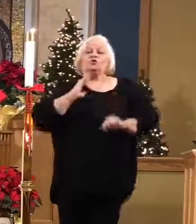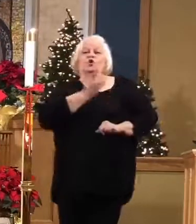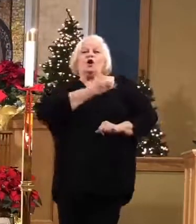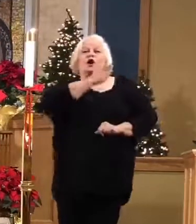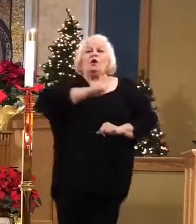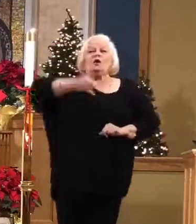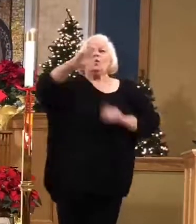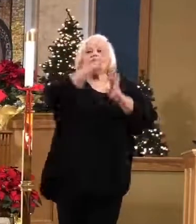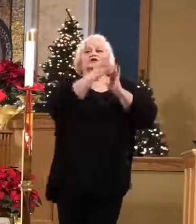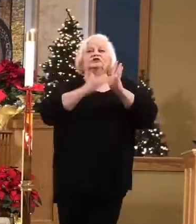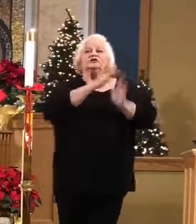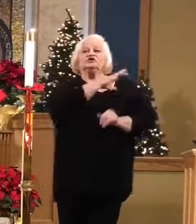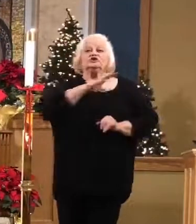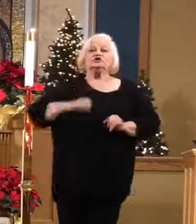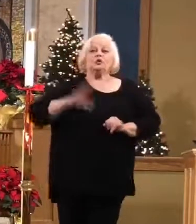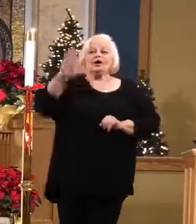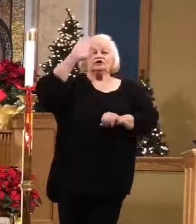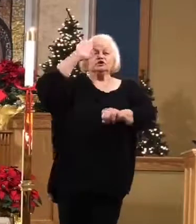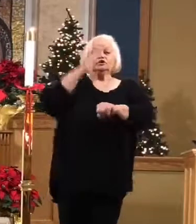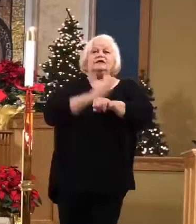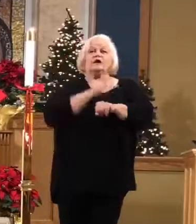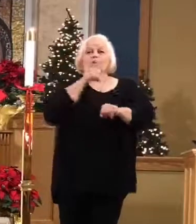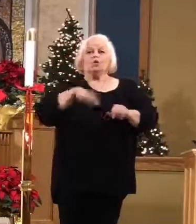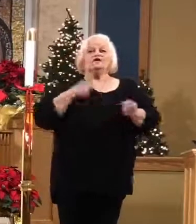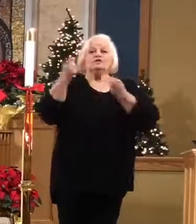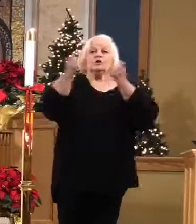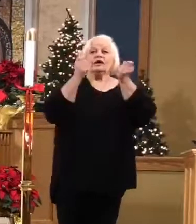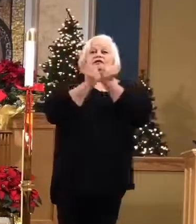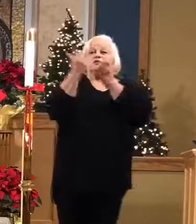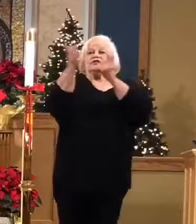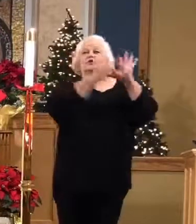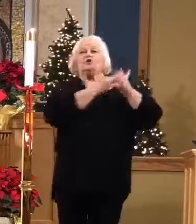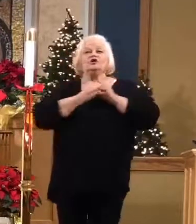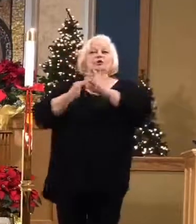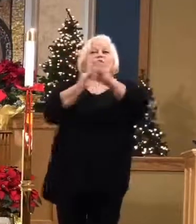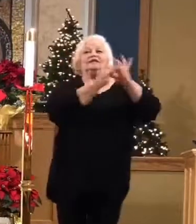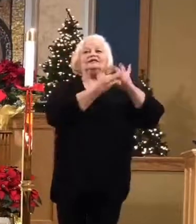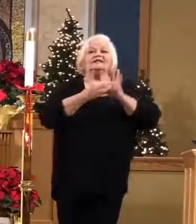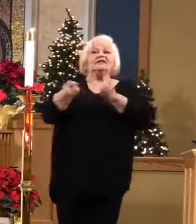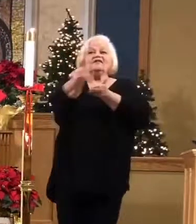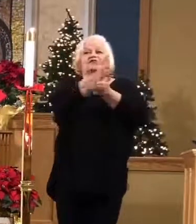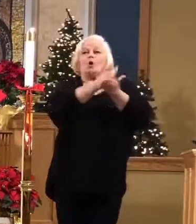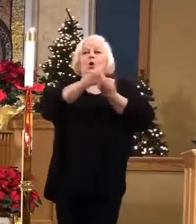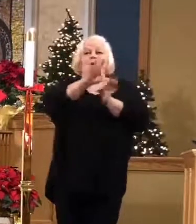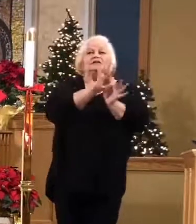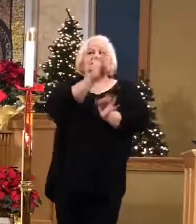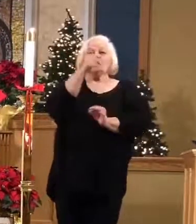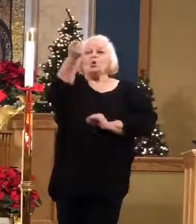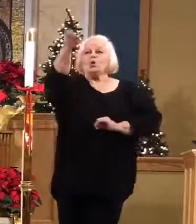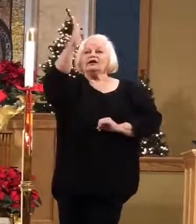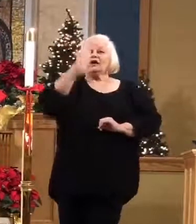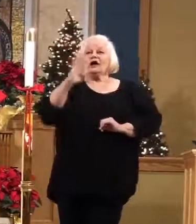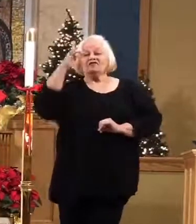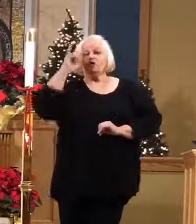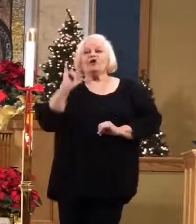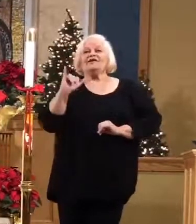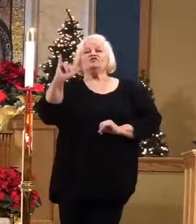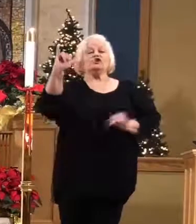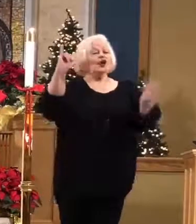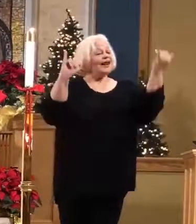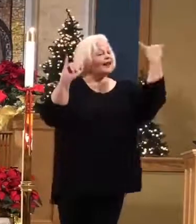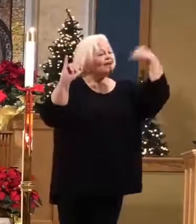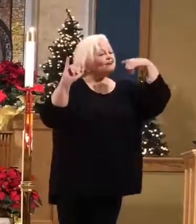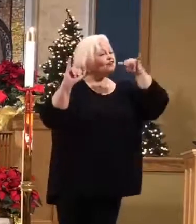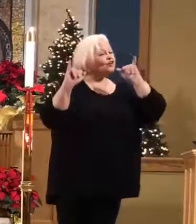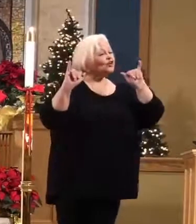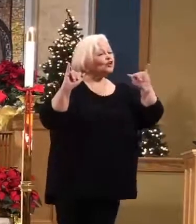Jesus Christ, your Son, who lives and reigns with you in the unity of the Holy Spirit, one God, forever